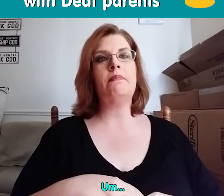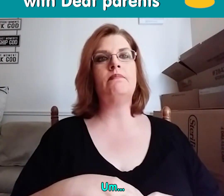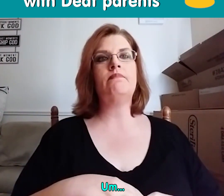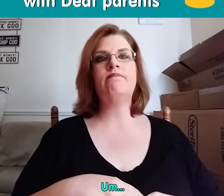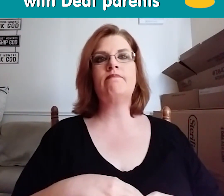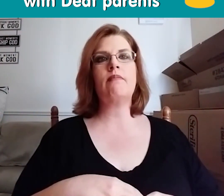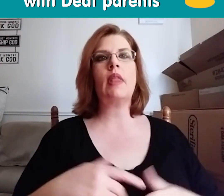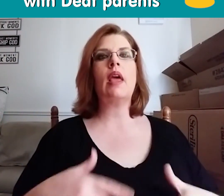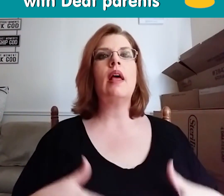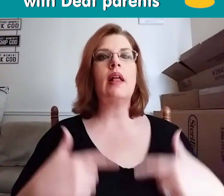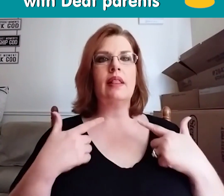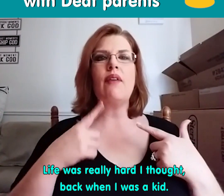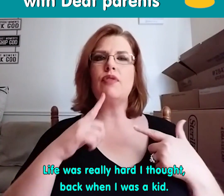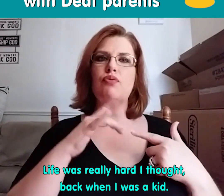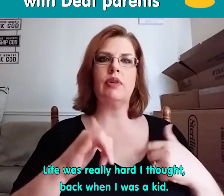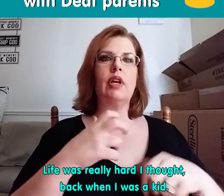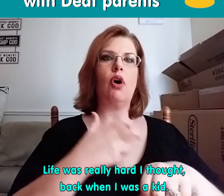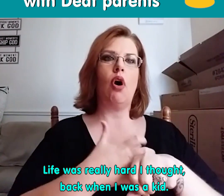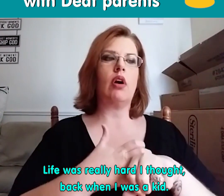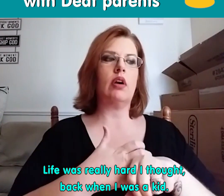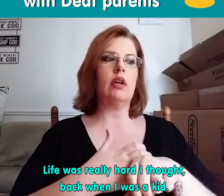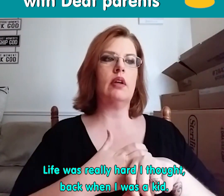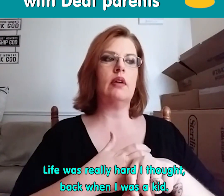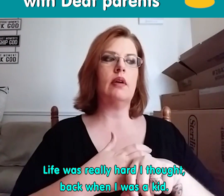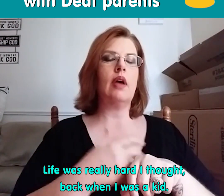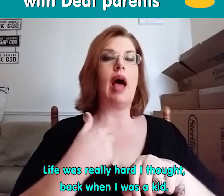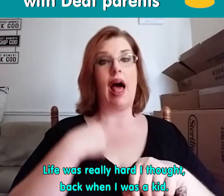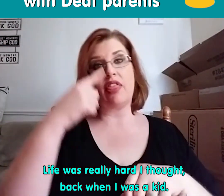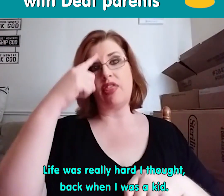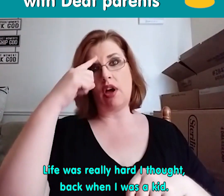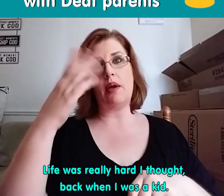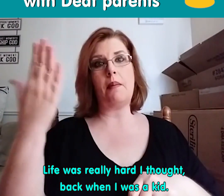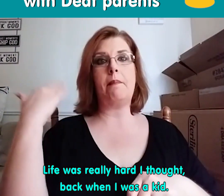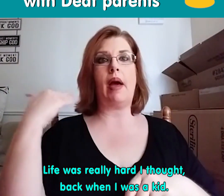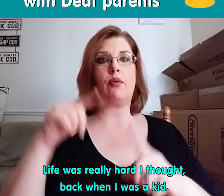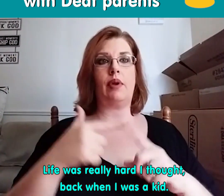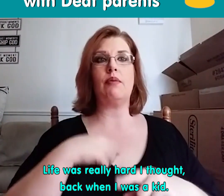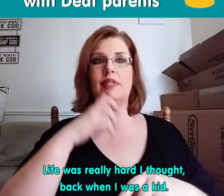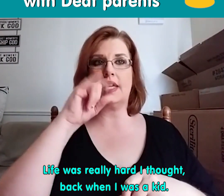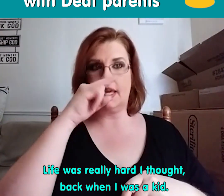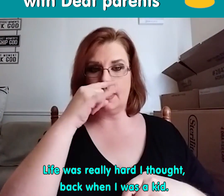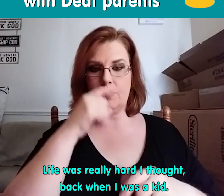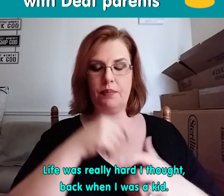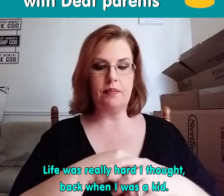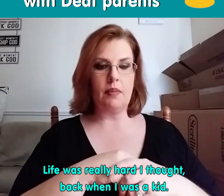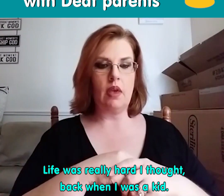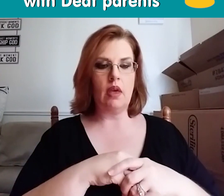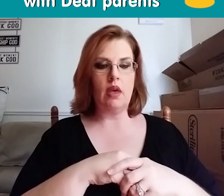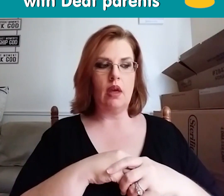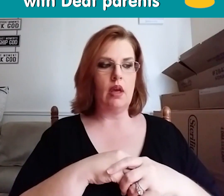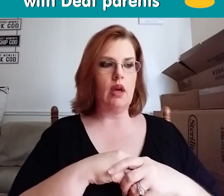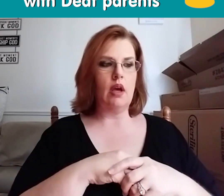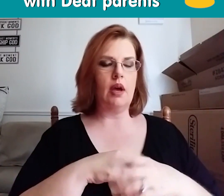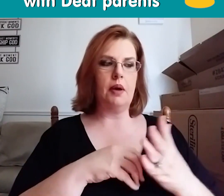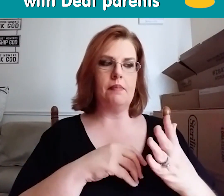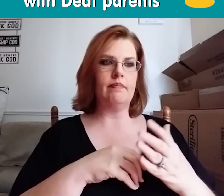to Alabama, and I live here in Texas. Mom moved to Alabama the day after my dad's funeral, and I didn't have